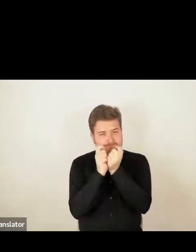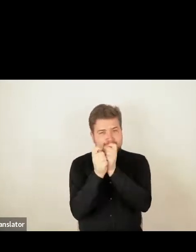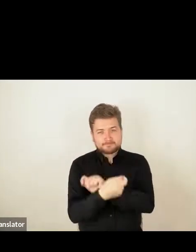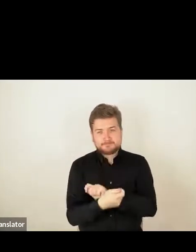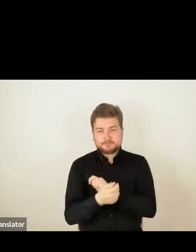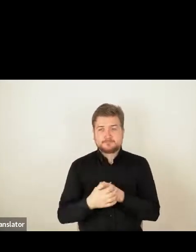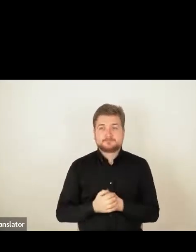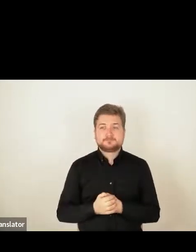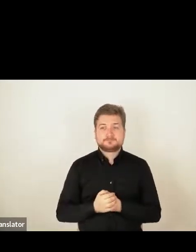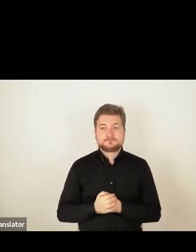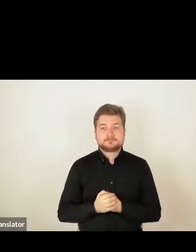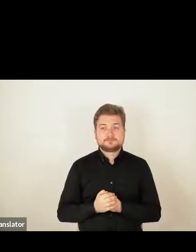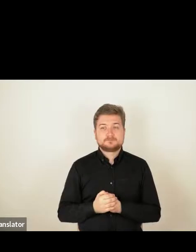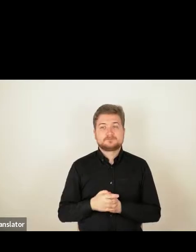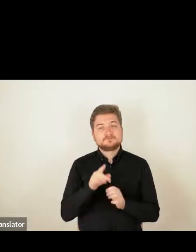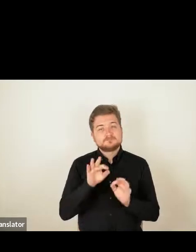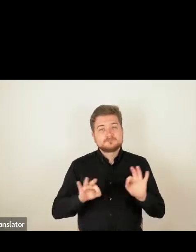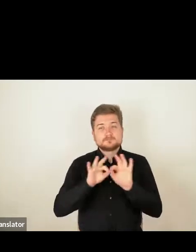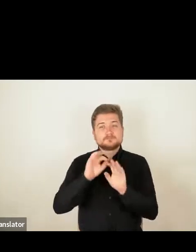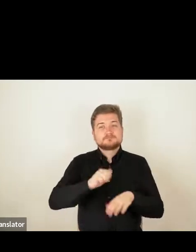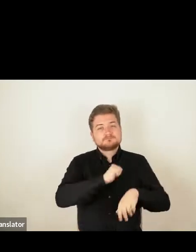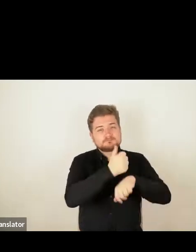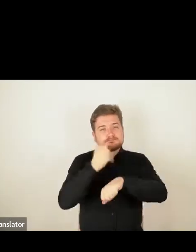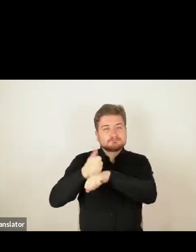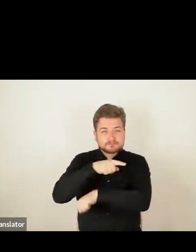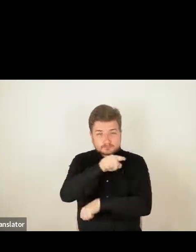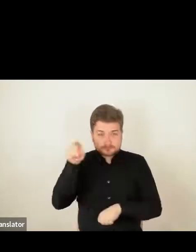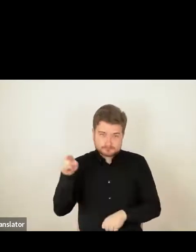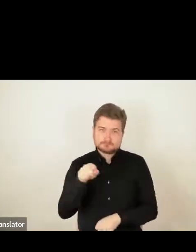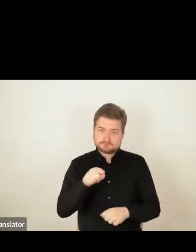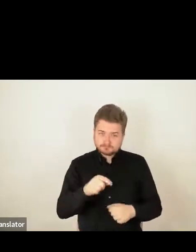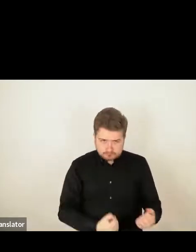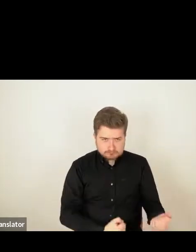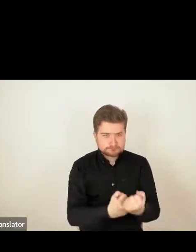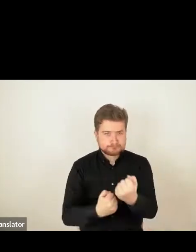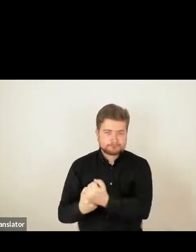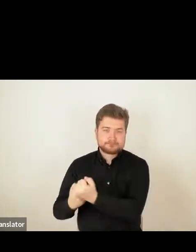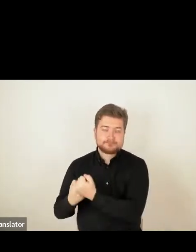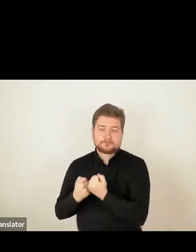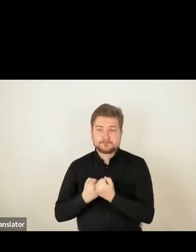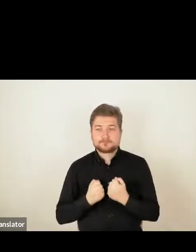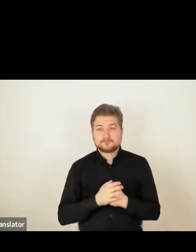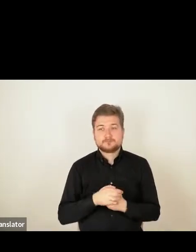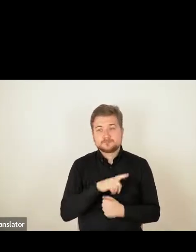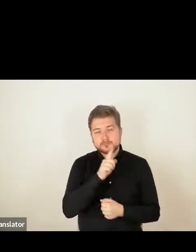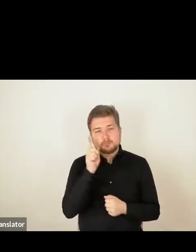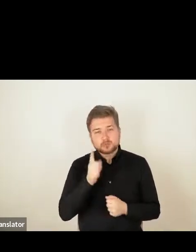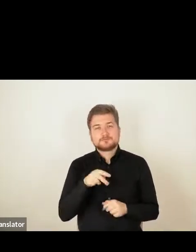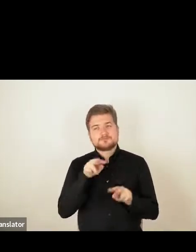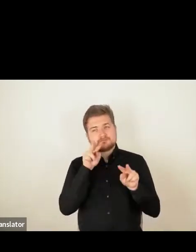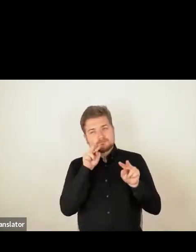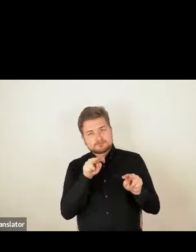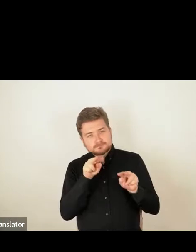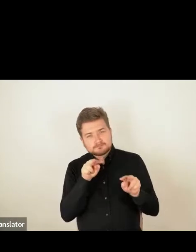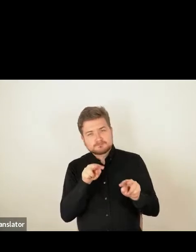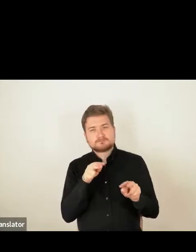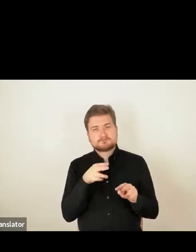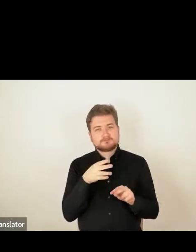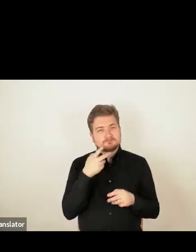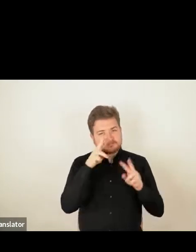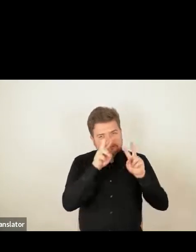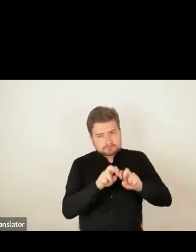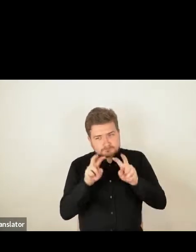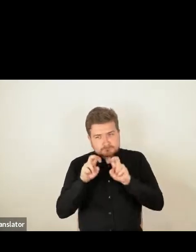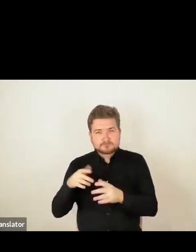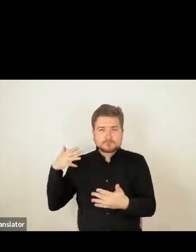is fundamental. We need to be open to learn and critically review our achievements and especially shortcomings. Parliaments need